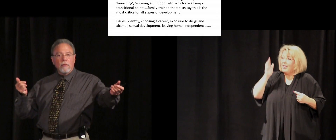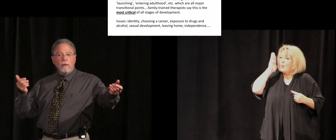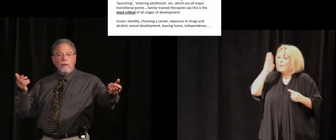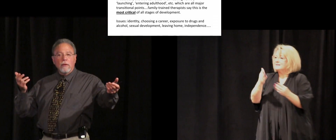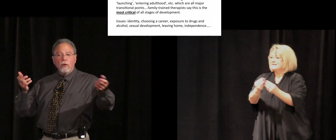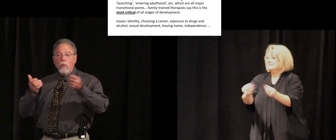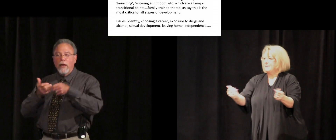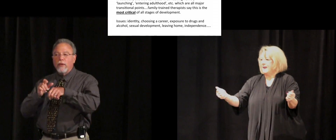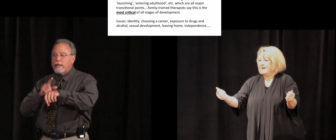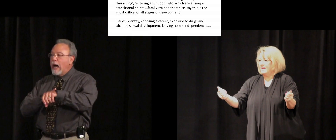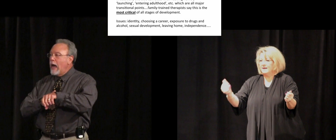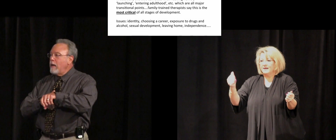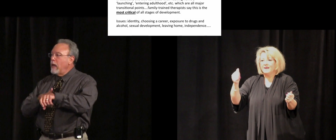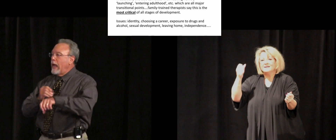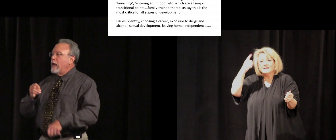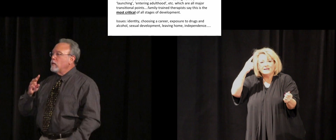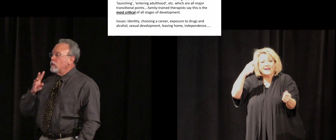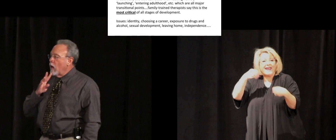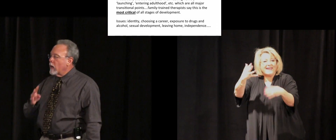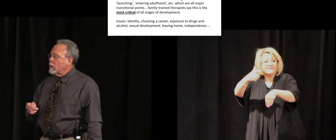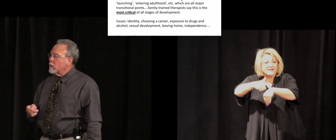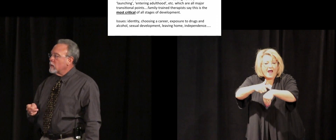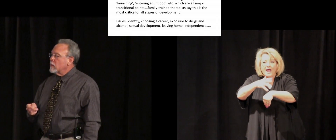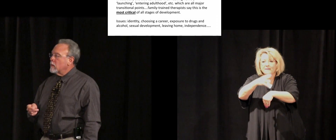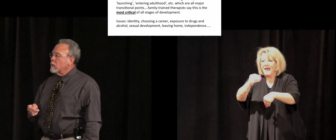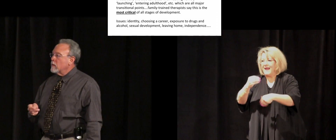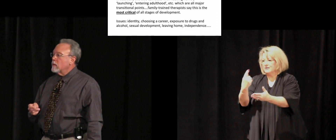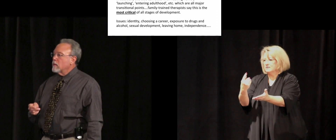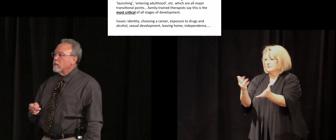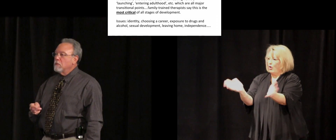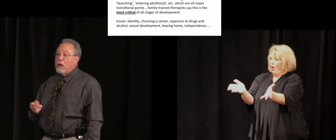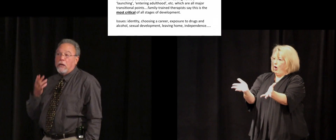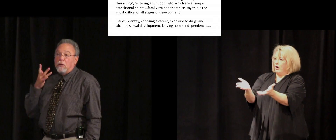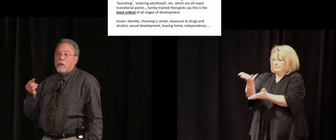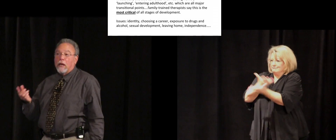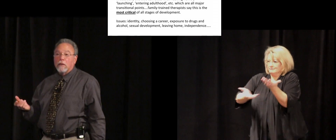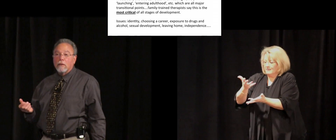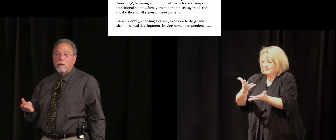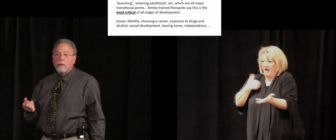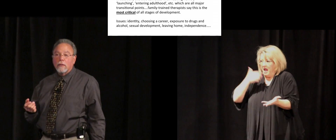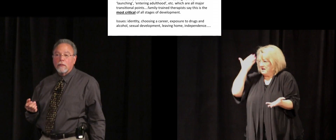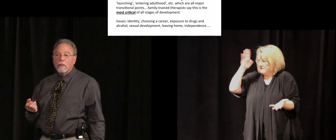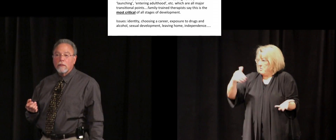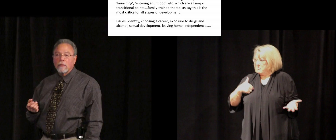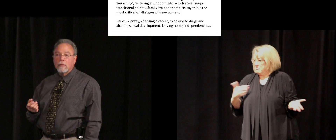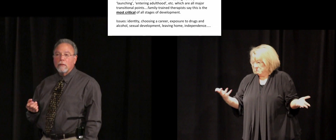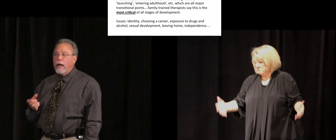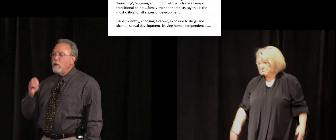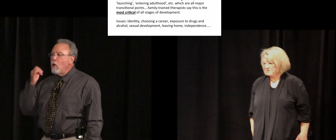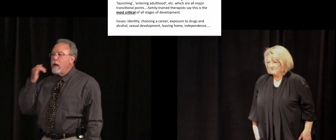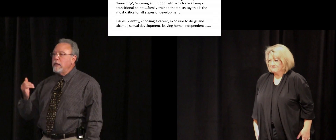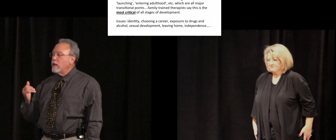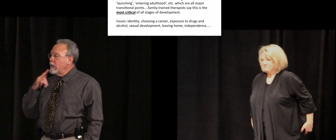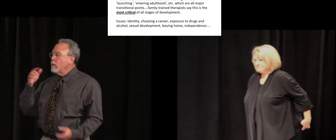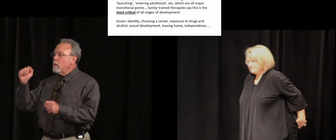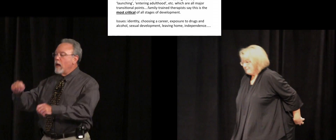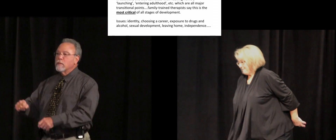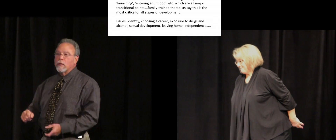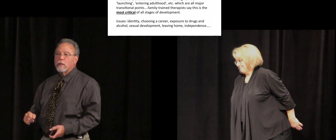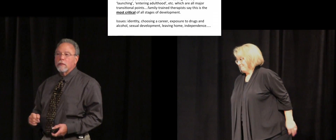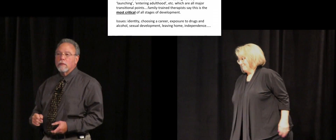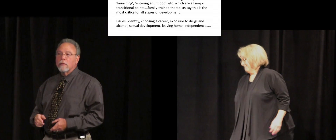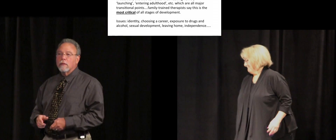go right to, are your mom and dad happy that you're here? Oh, yeah, they say so. Do you feel conflicted? Well, maybe. Grandma's